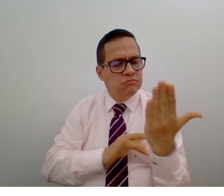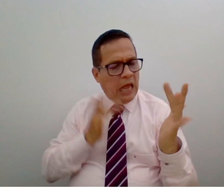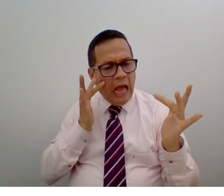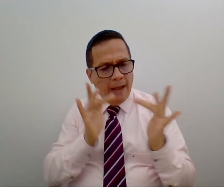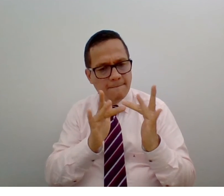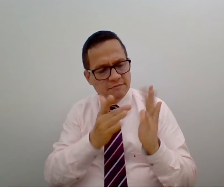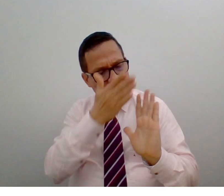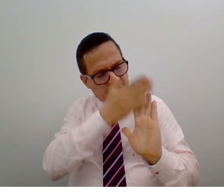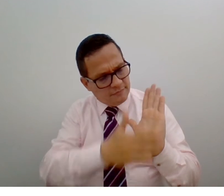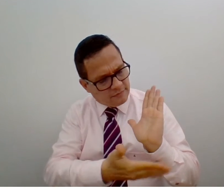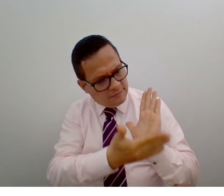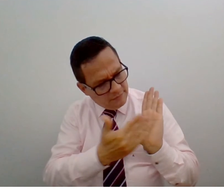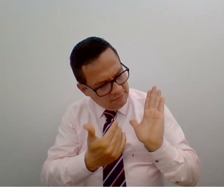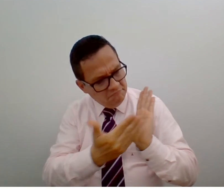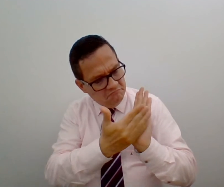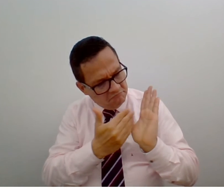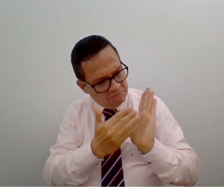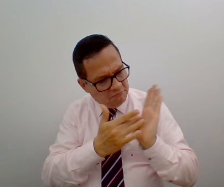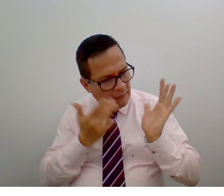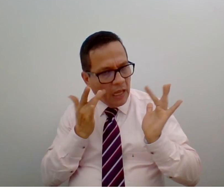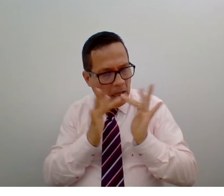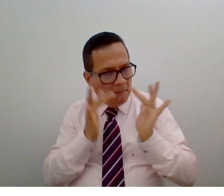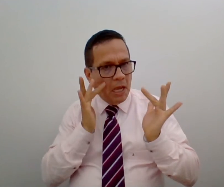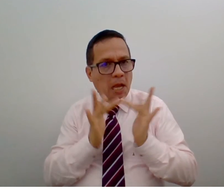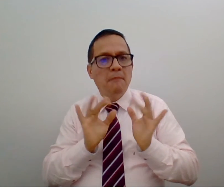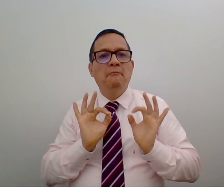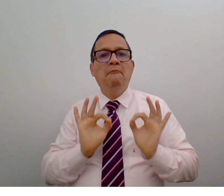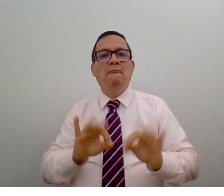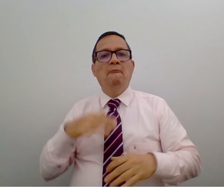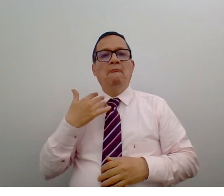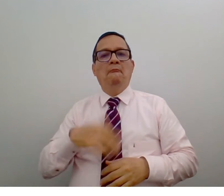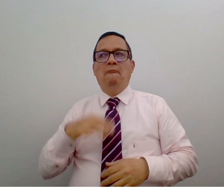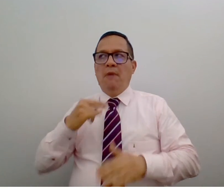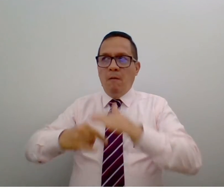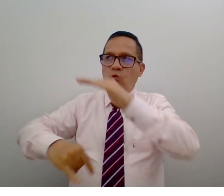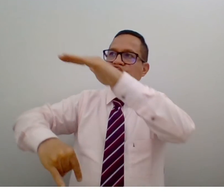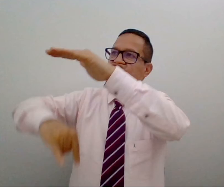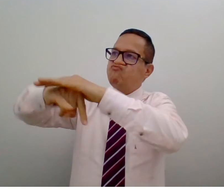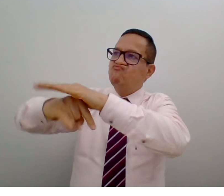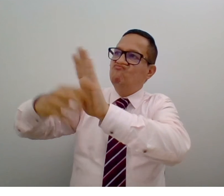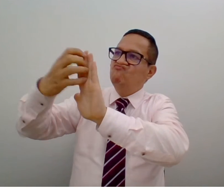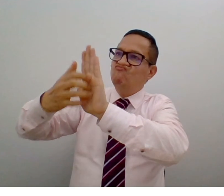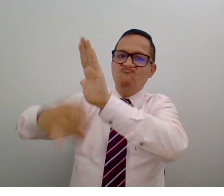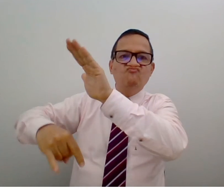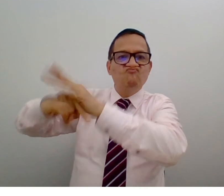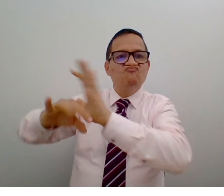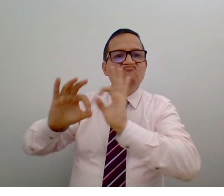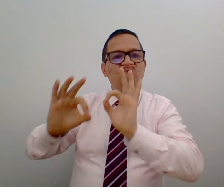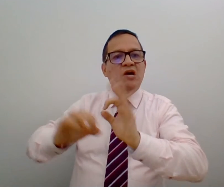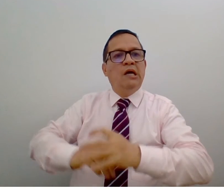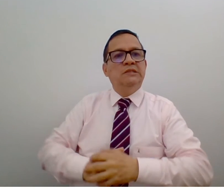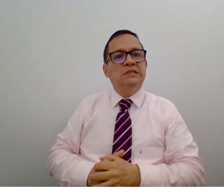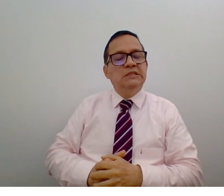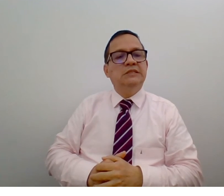the requirements of the activity guide, and it is submitted to the evaluation